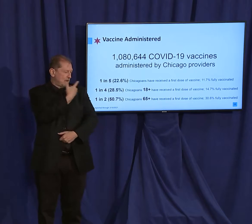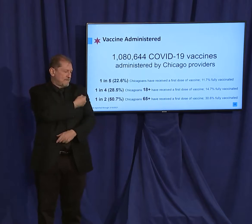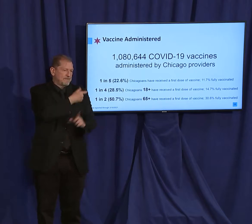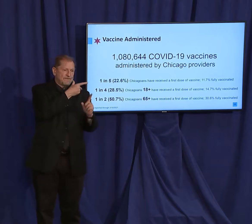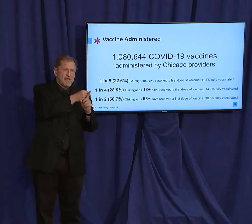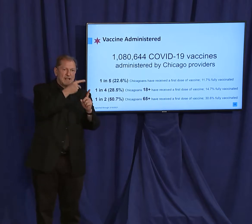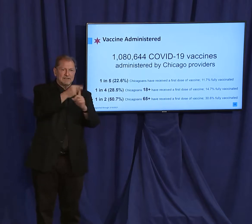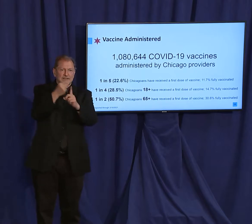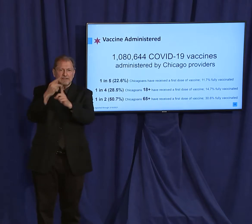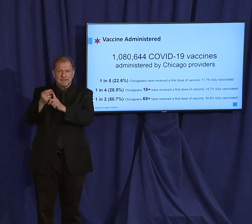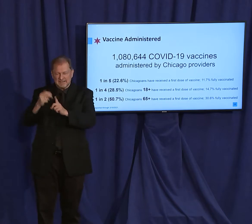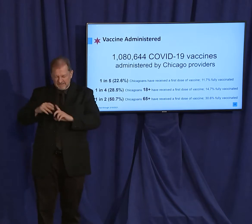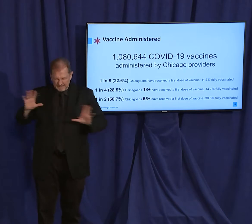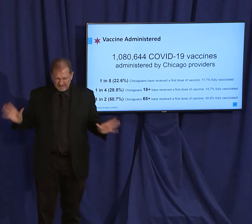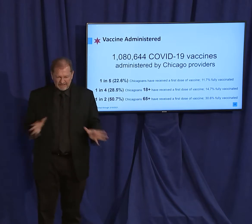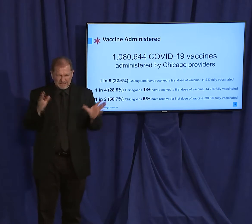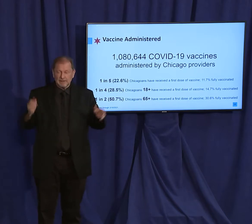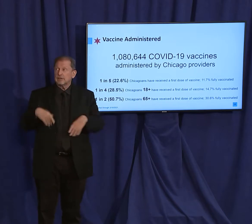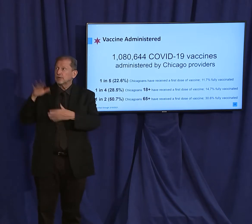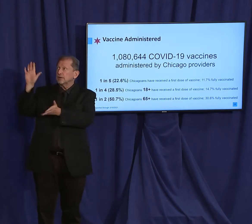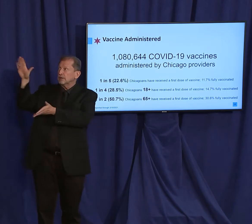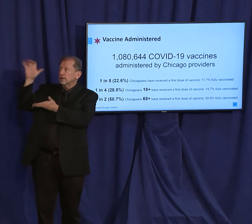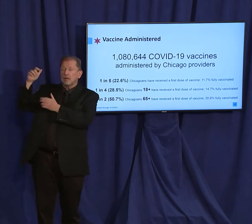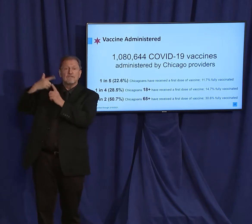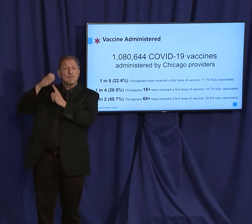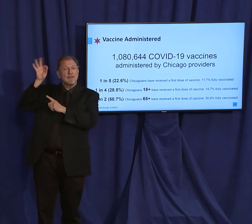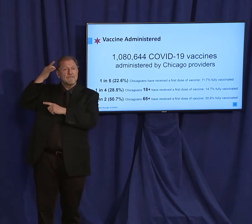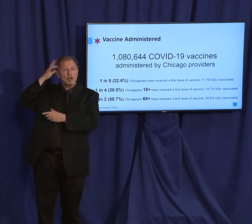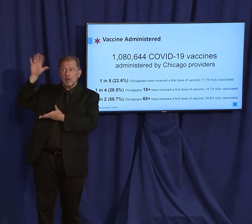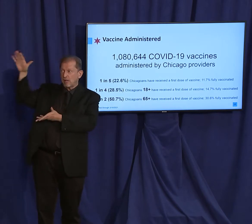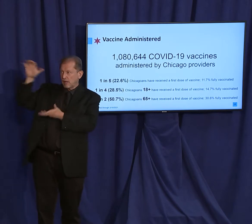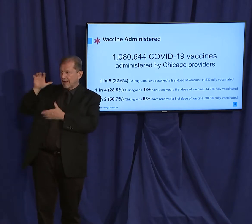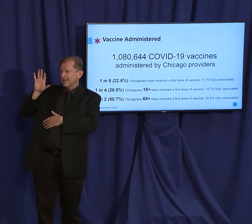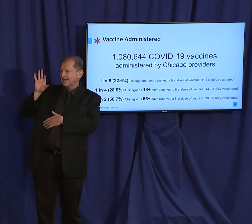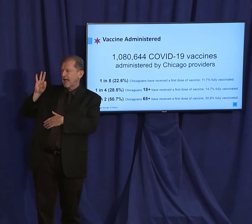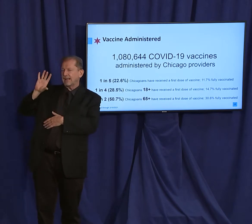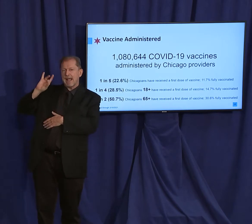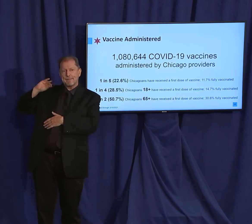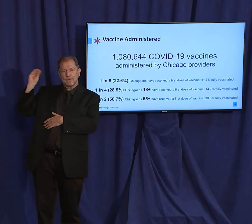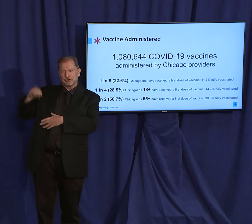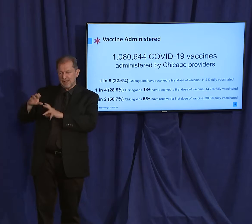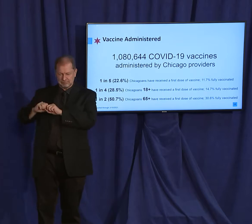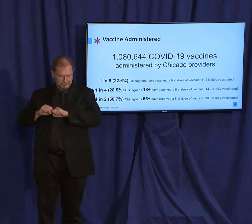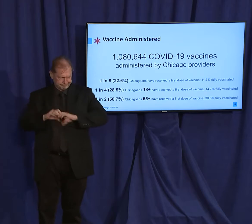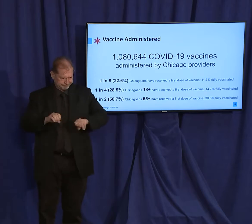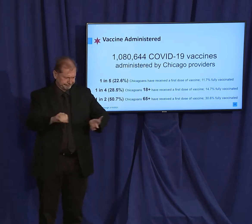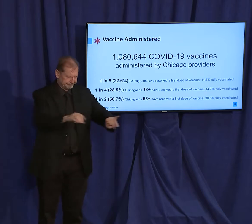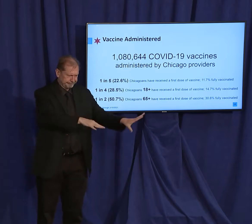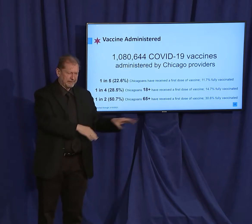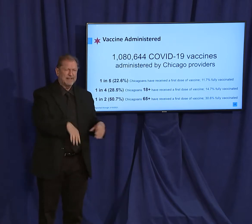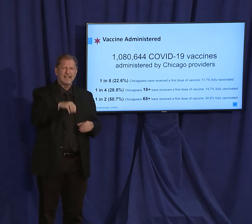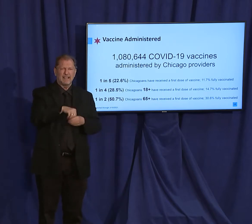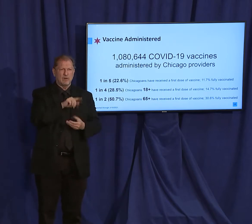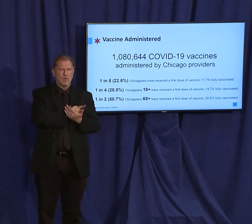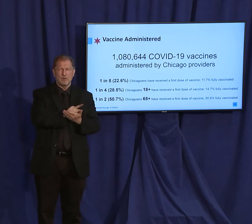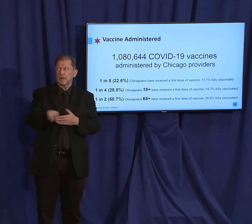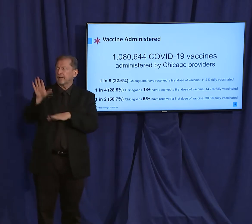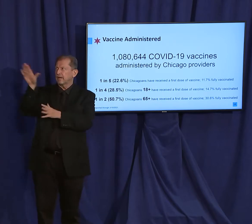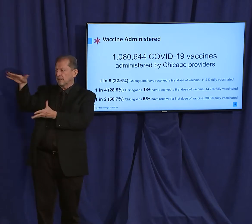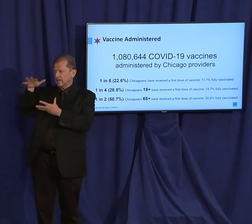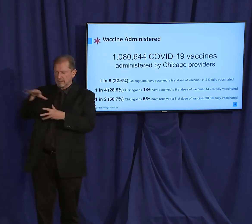We continue to push out 98% of the vaccine that we're getting. We've got 94, 95% of it in arms within a week,